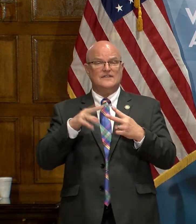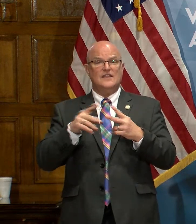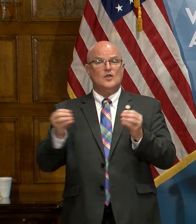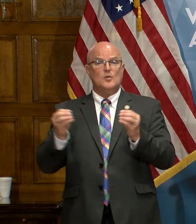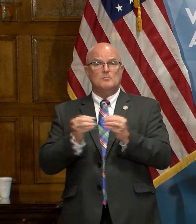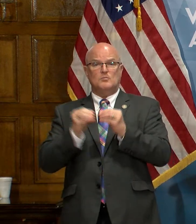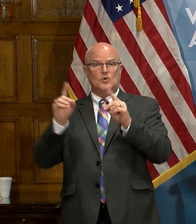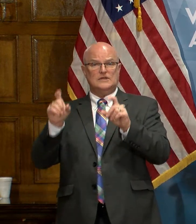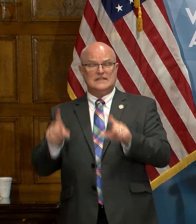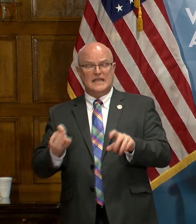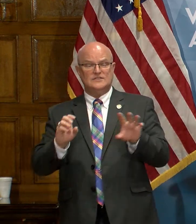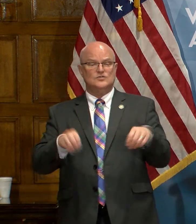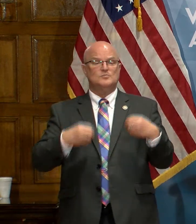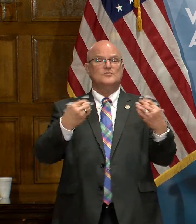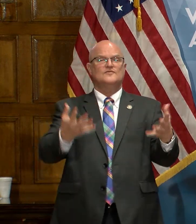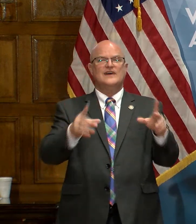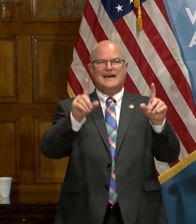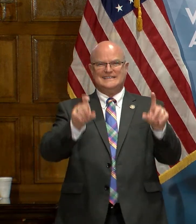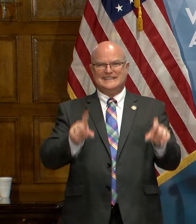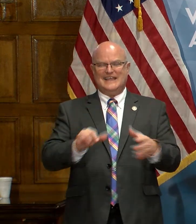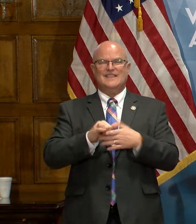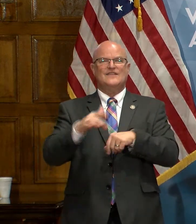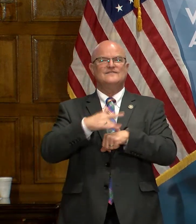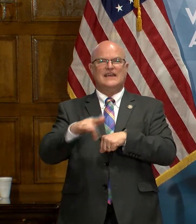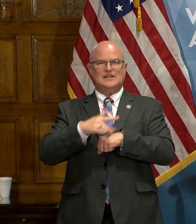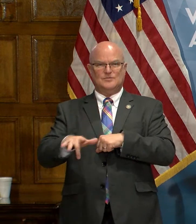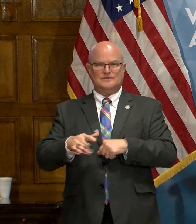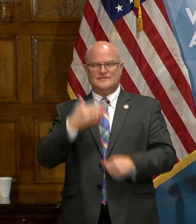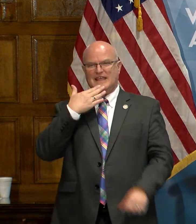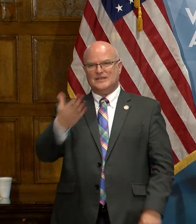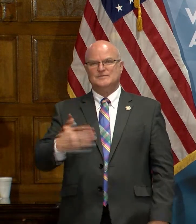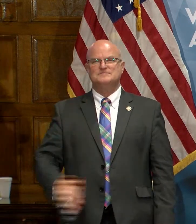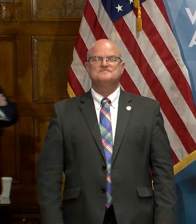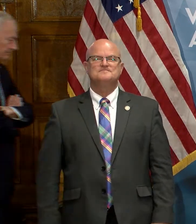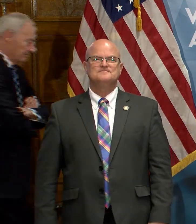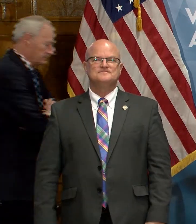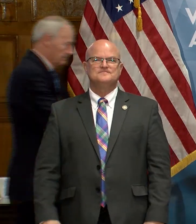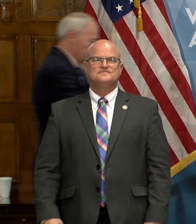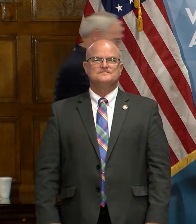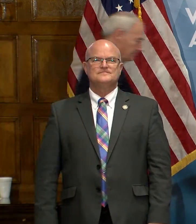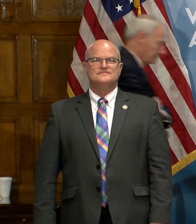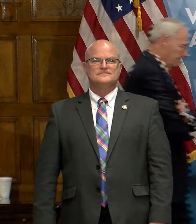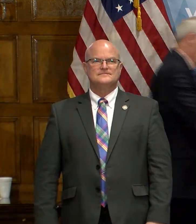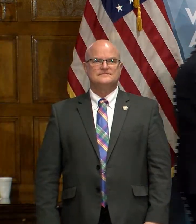more tests or provide tests that are available. Thank you.